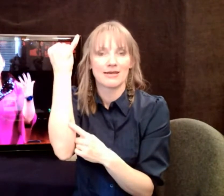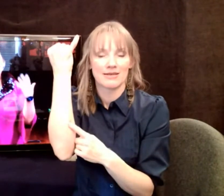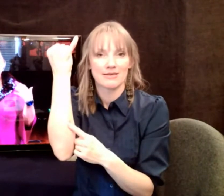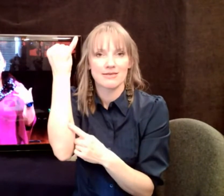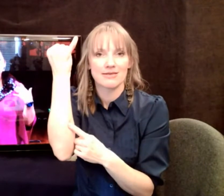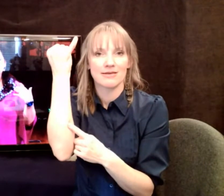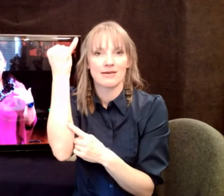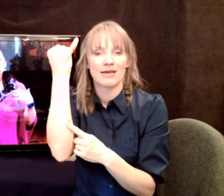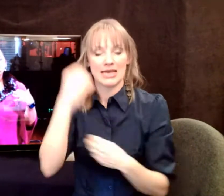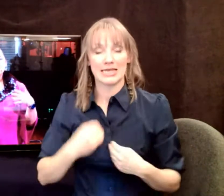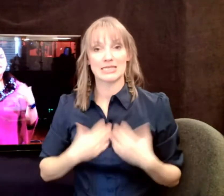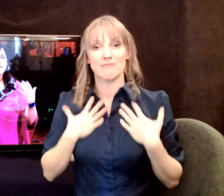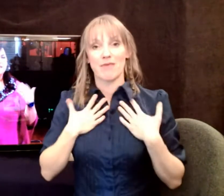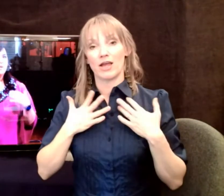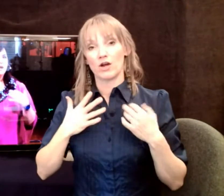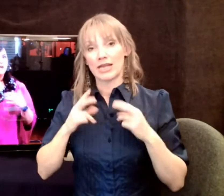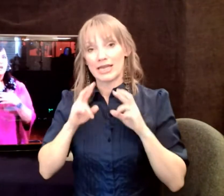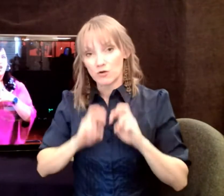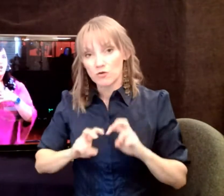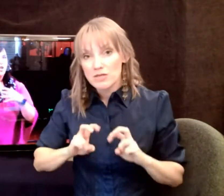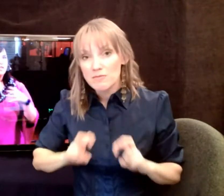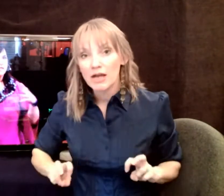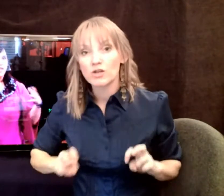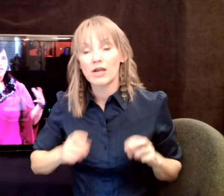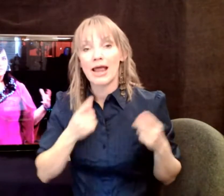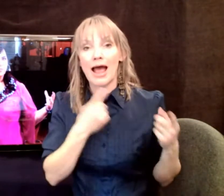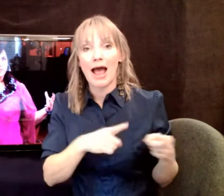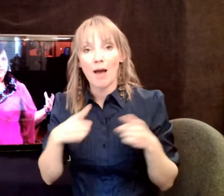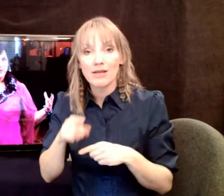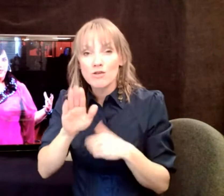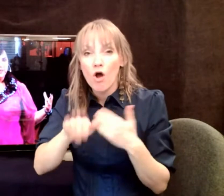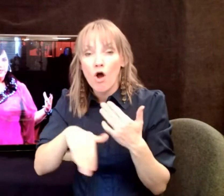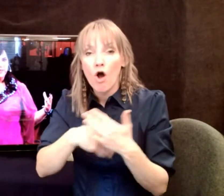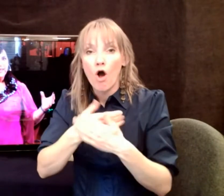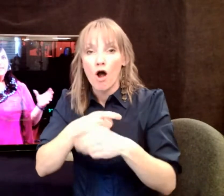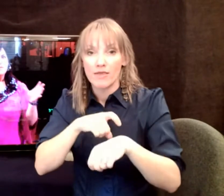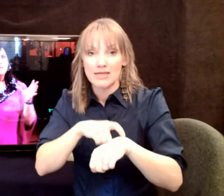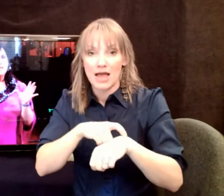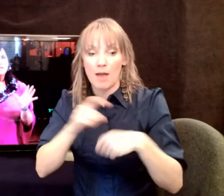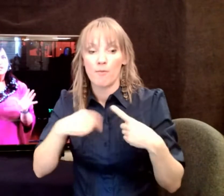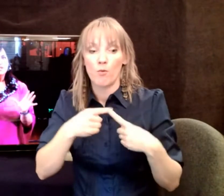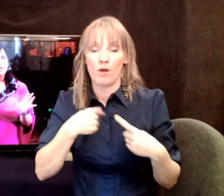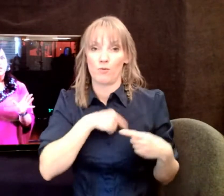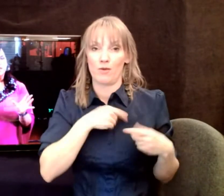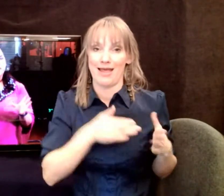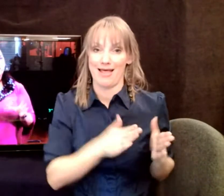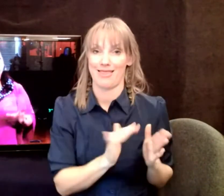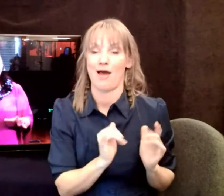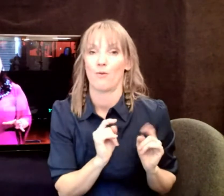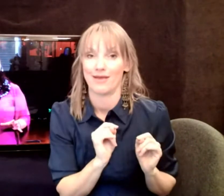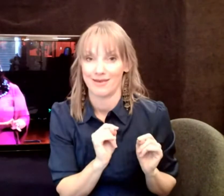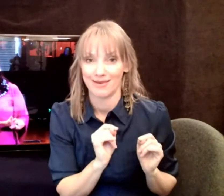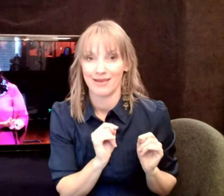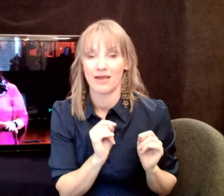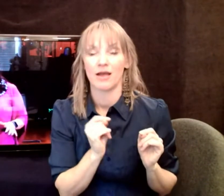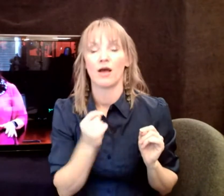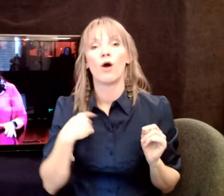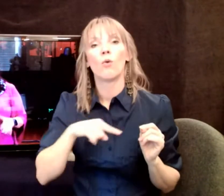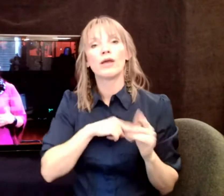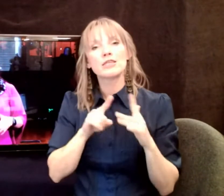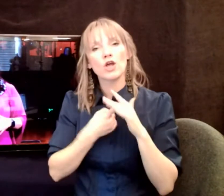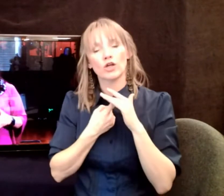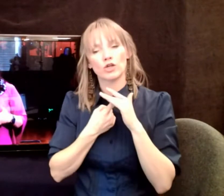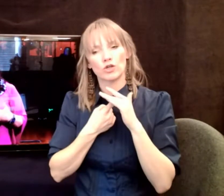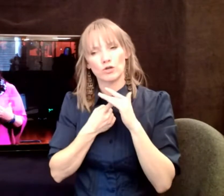inspired introspection can go on all the time as we allow it, and that we begin to look at the possibilities that